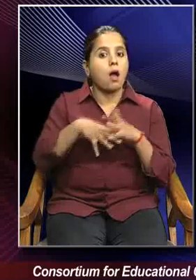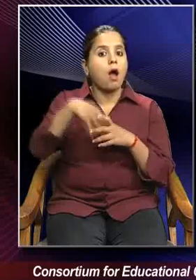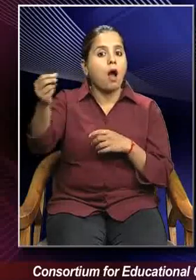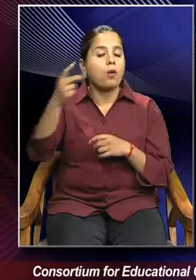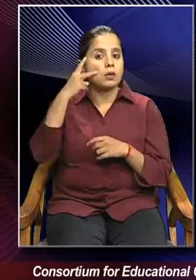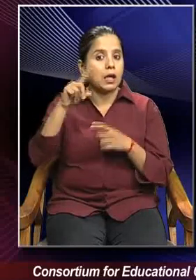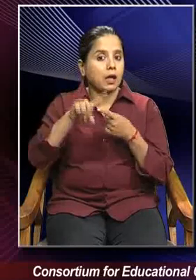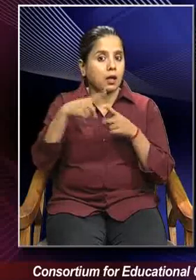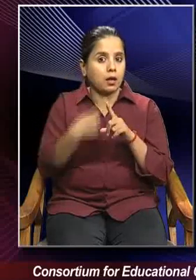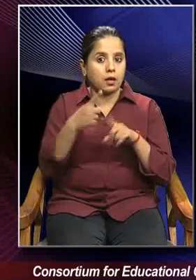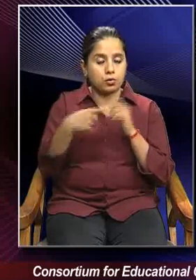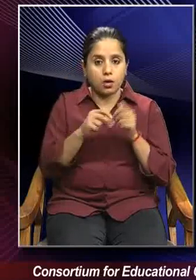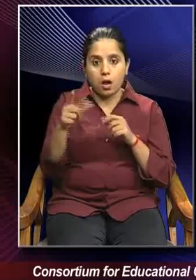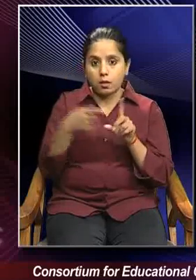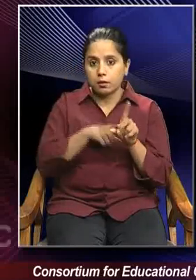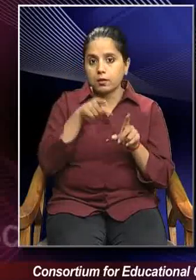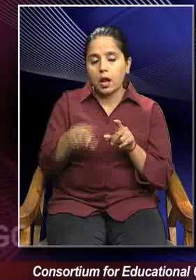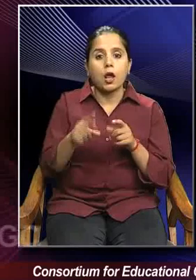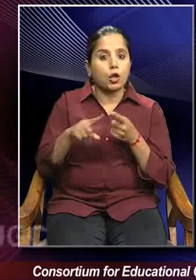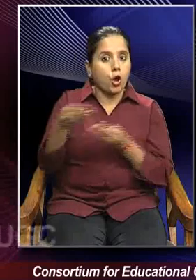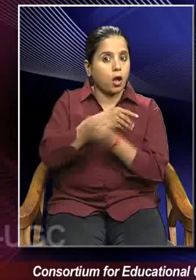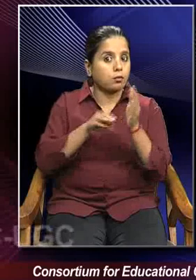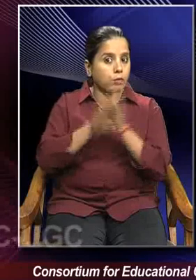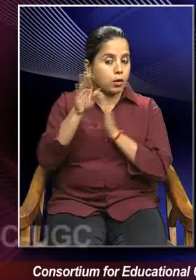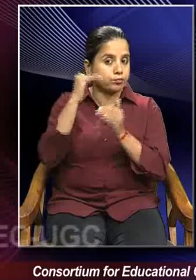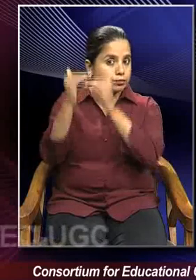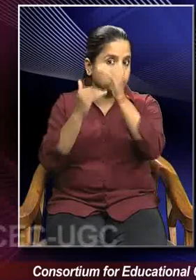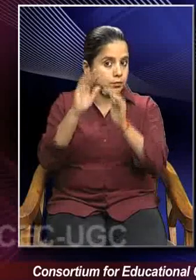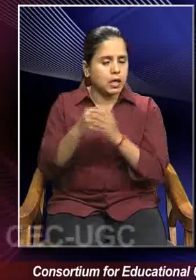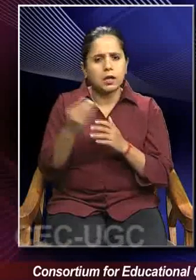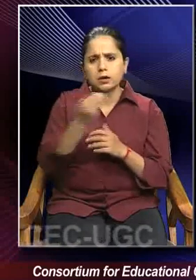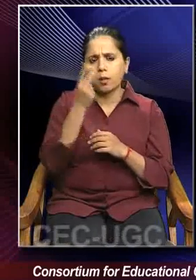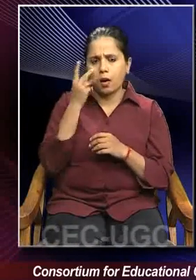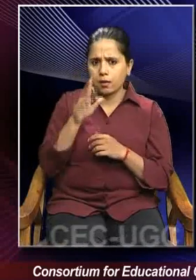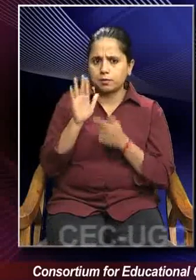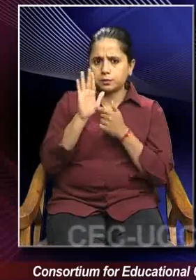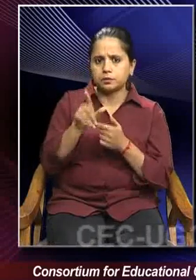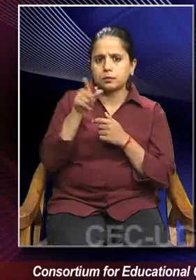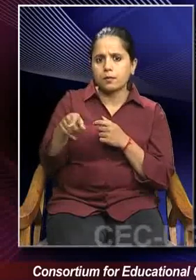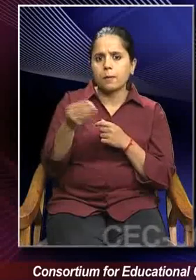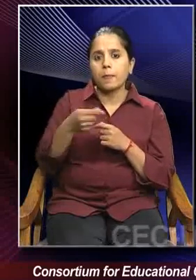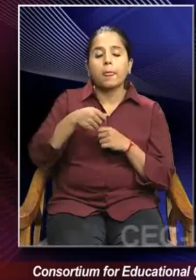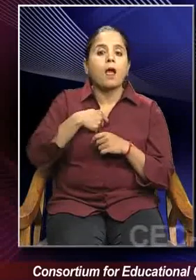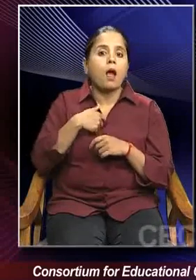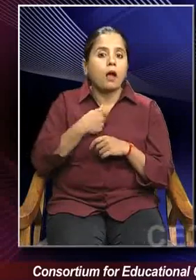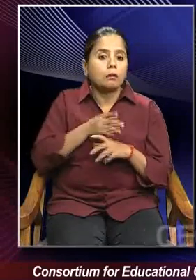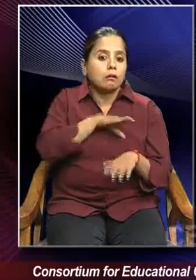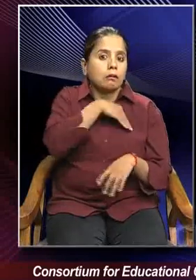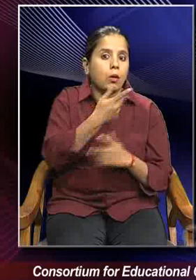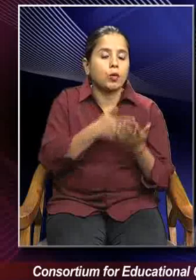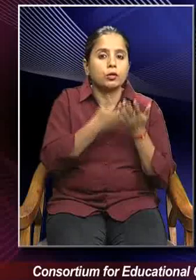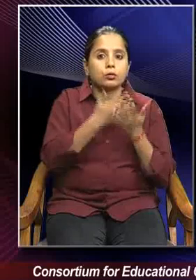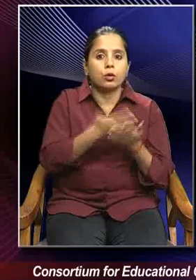Externalities. Economic progress sometimes comes at the expense of